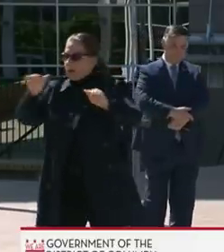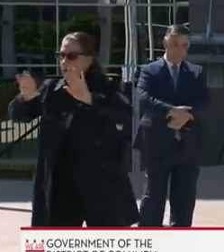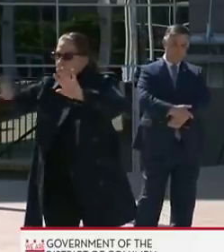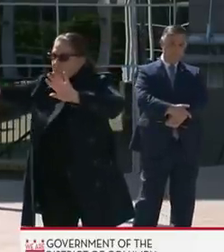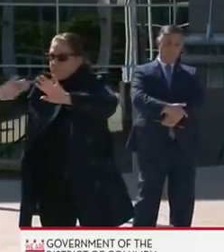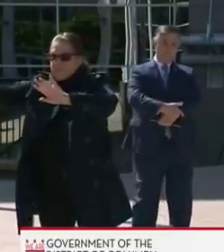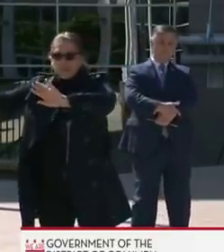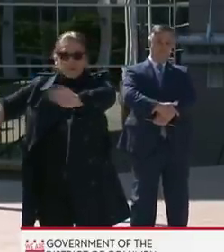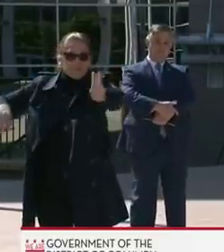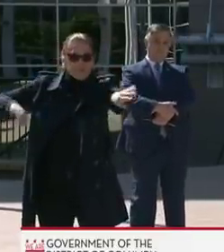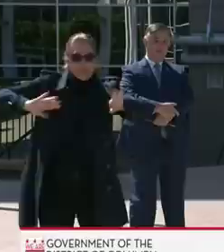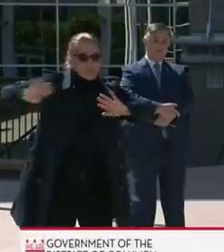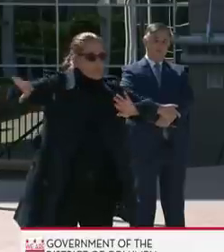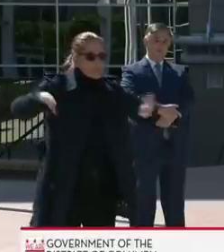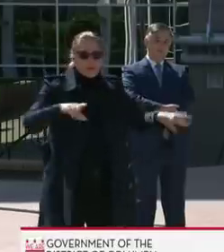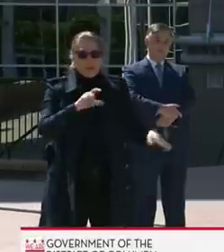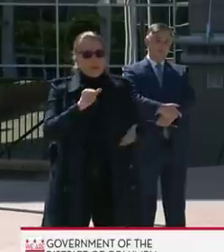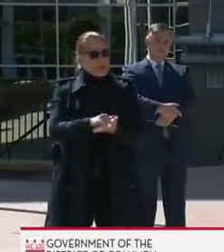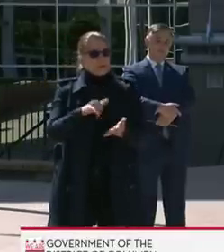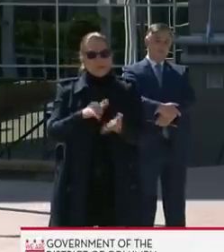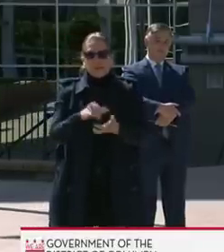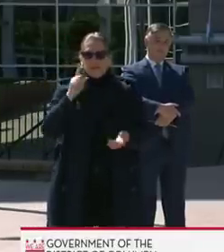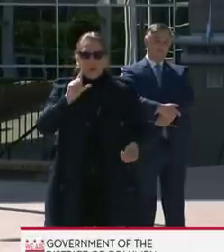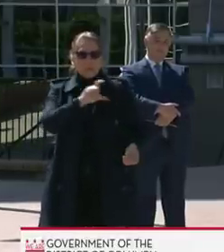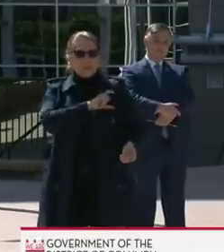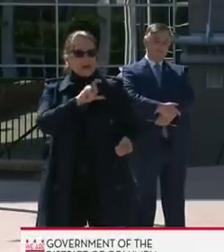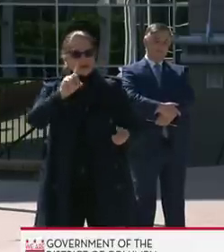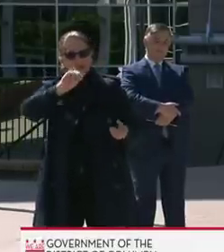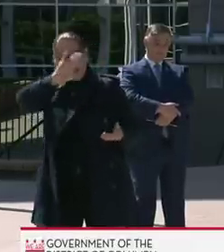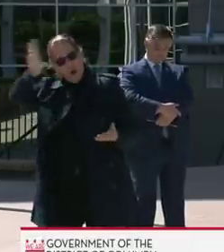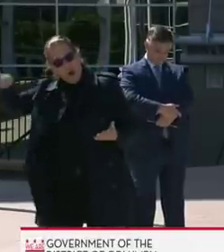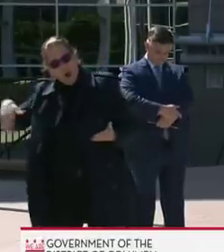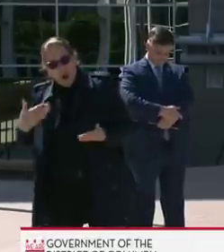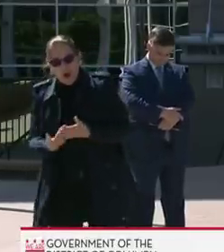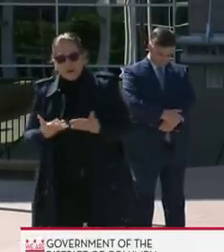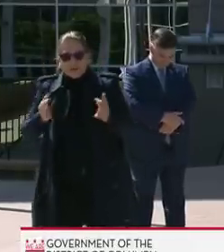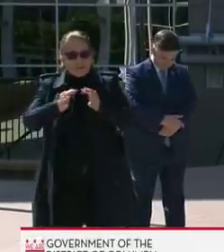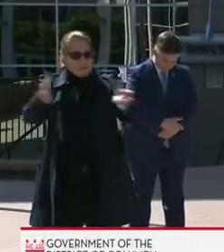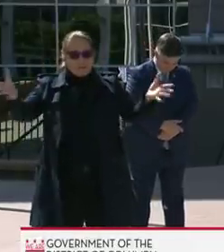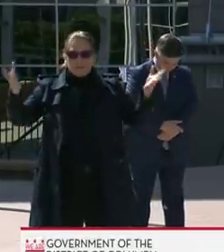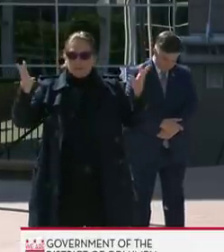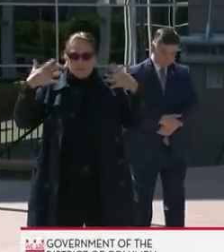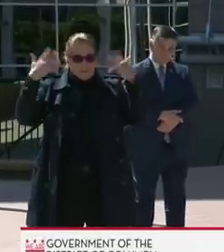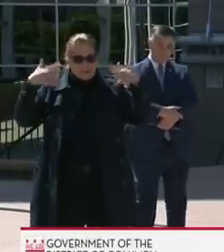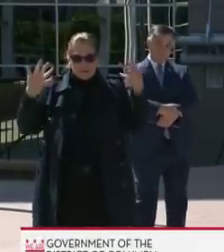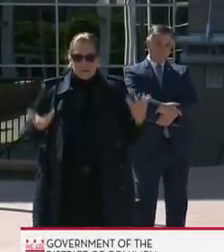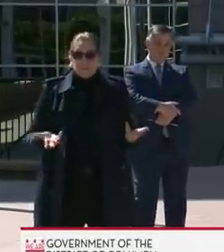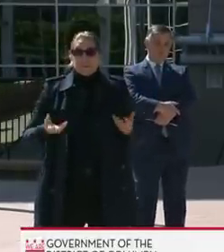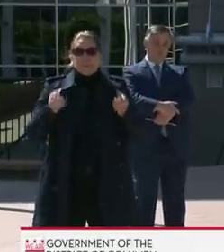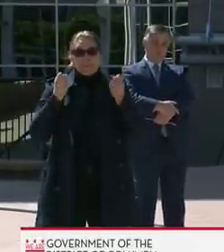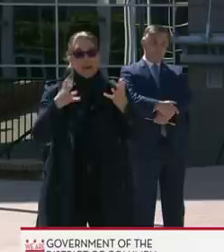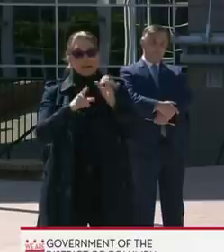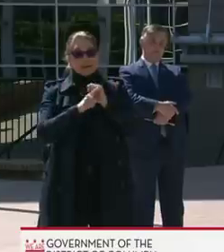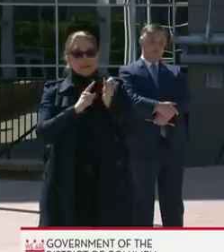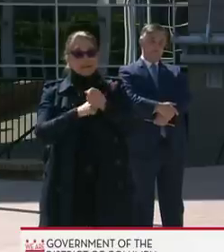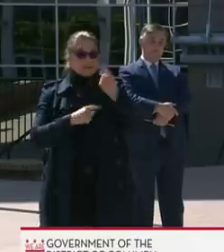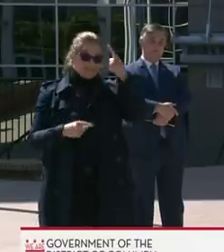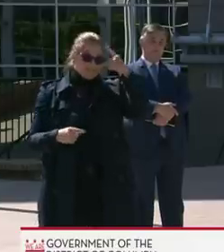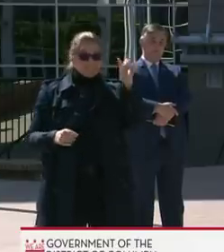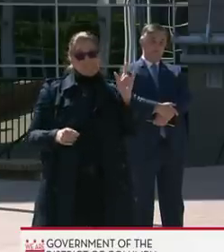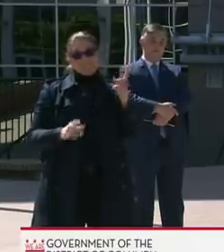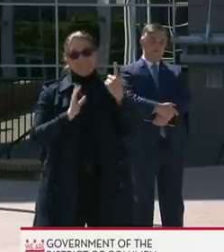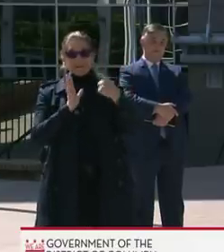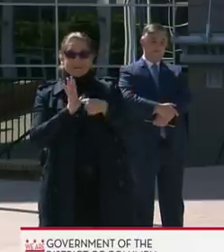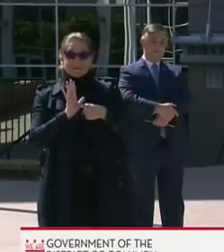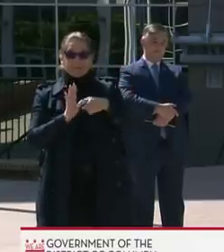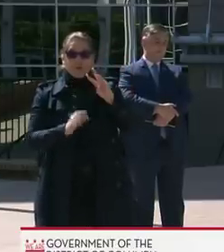It's impractical in a lot of ways. But when situations where we found at the wharf or we may find at another market,